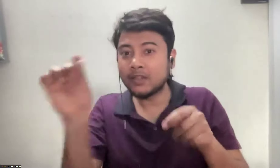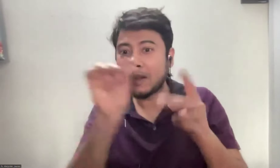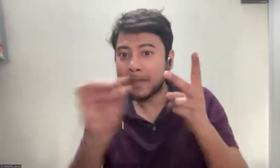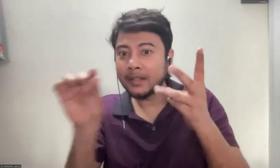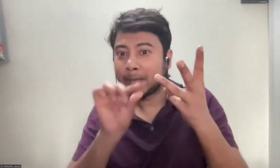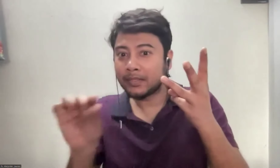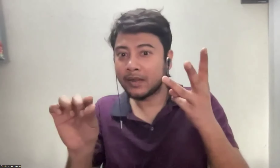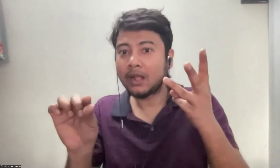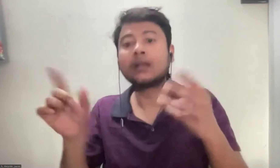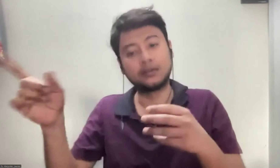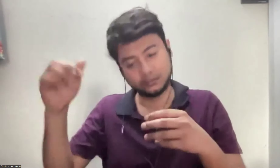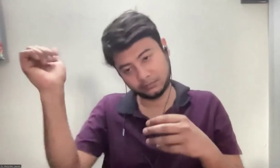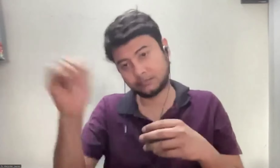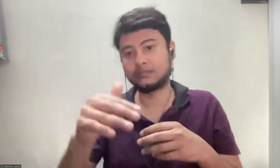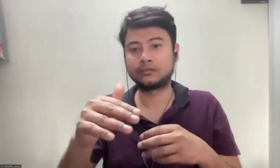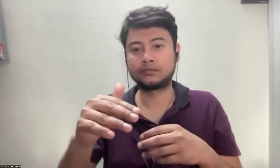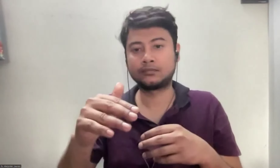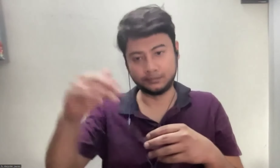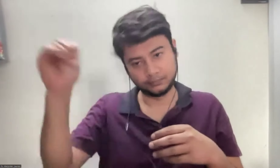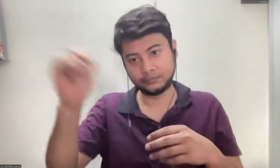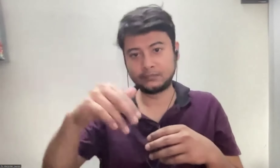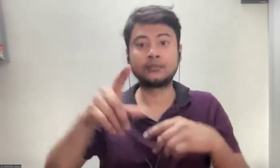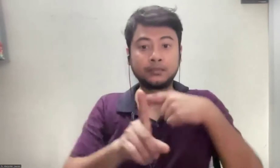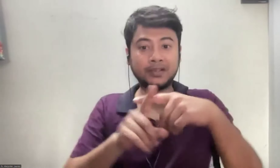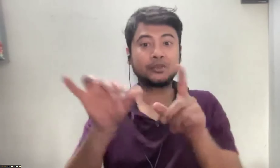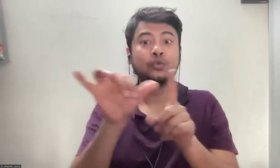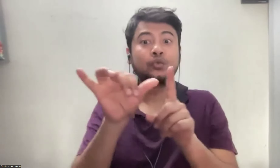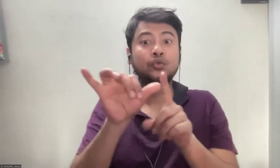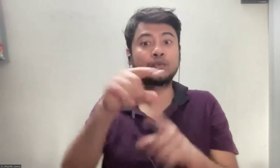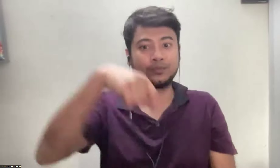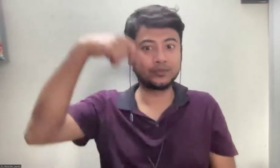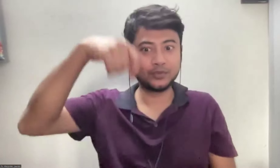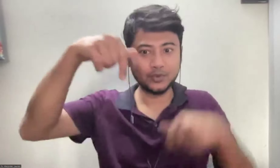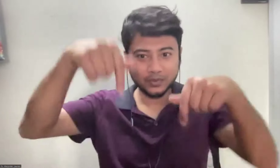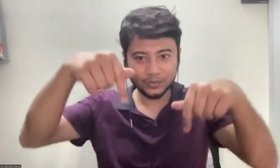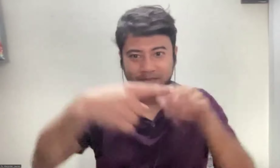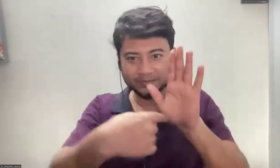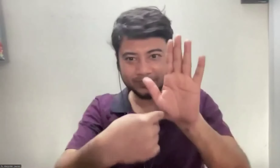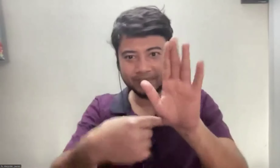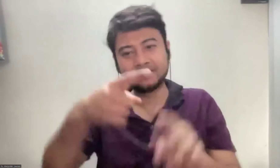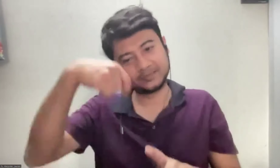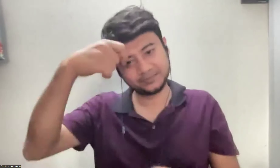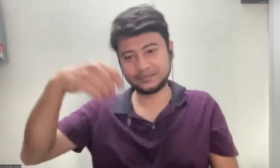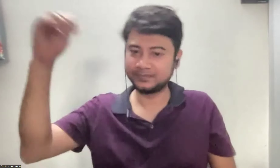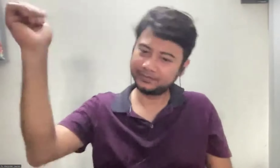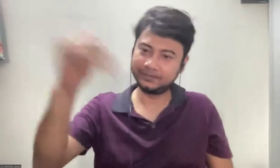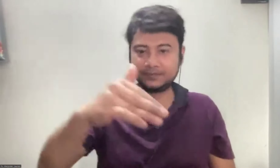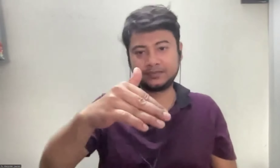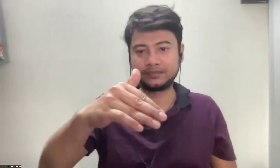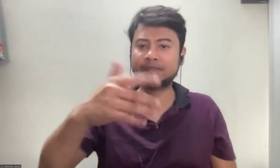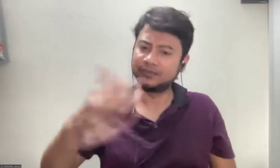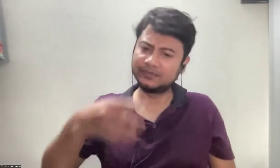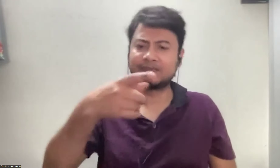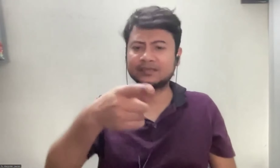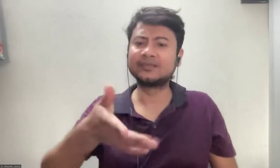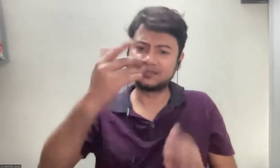video which will focus on these small details. So I'm sure you'll have a lot of doubts, but it is very